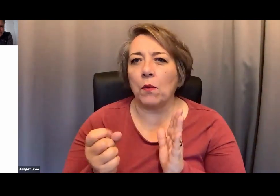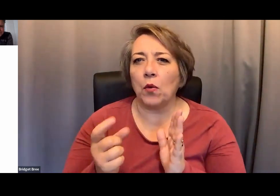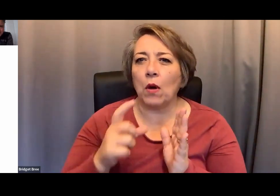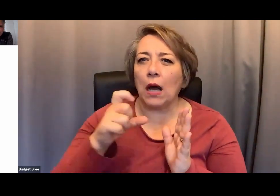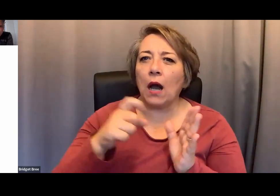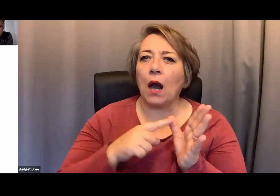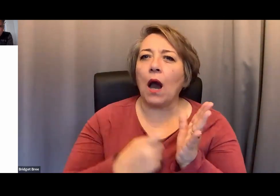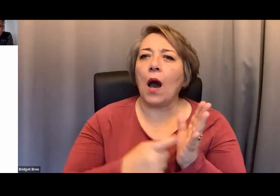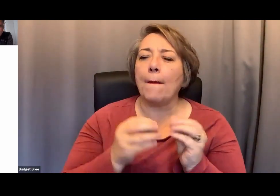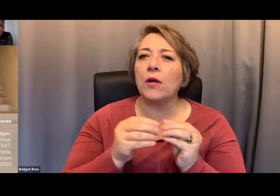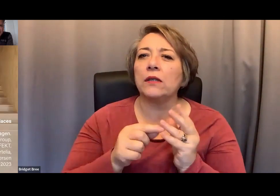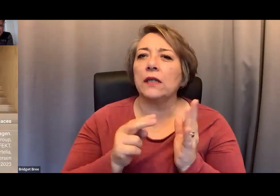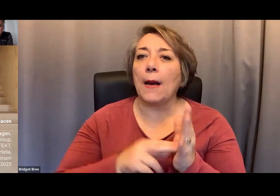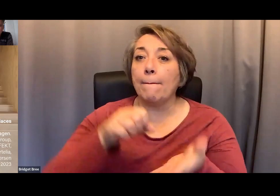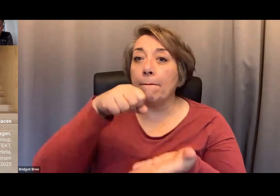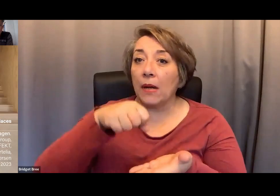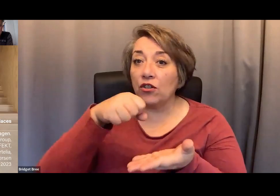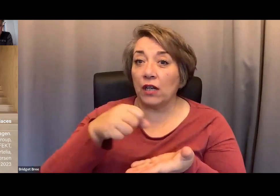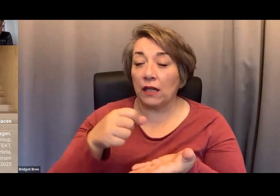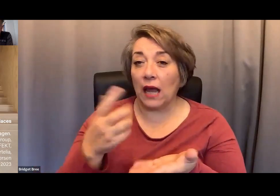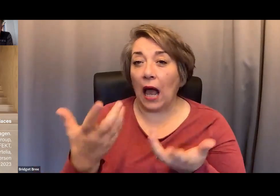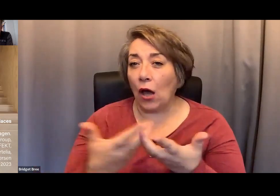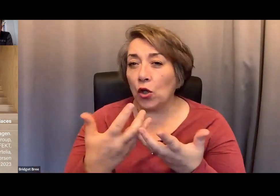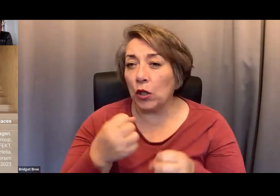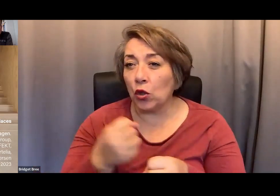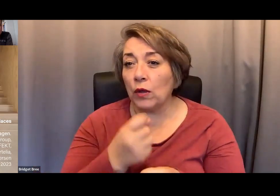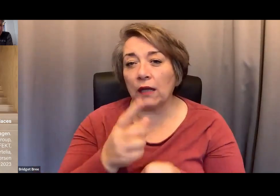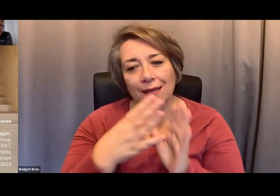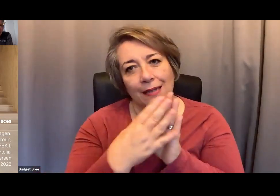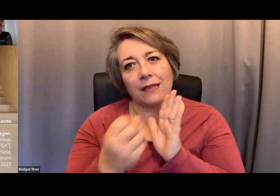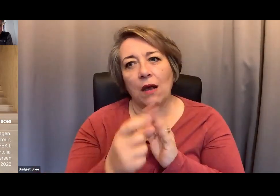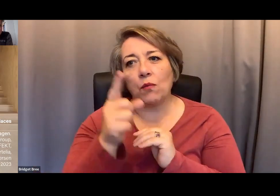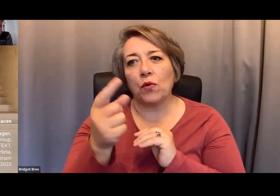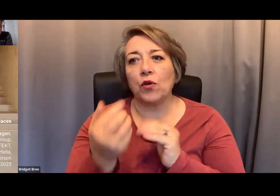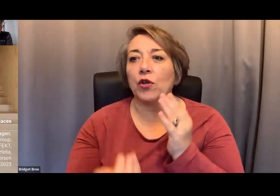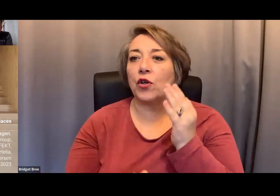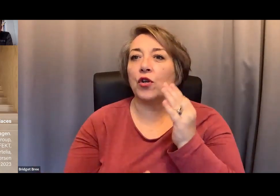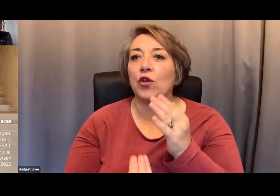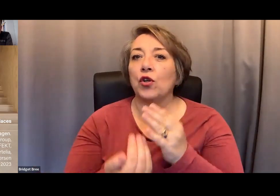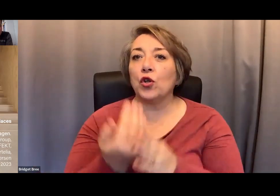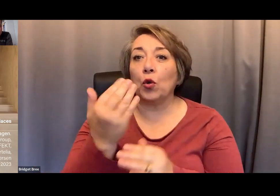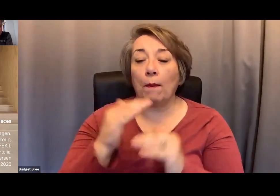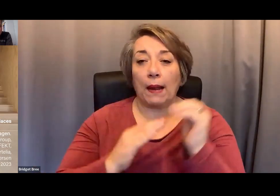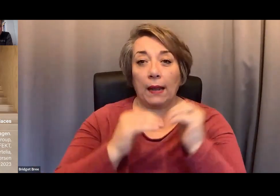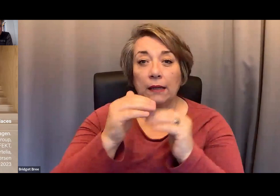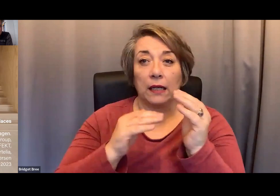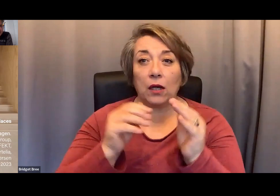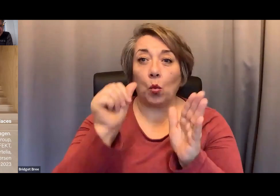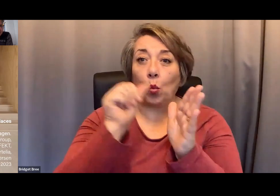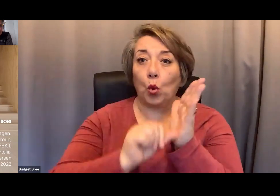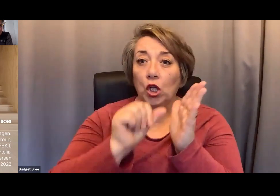forth. Again, example, this is a newly erected wooden